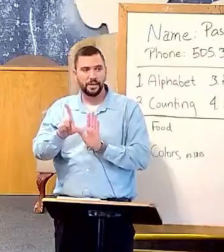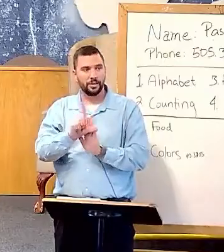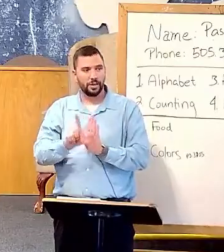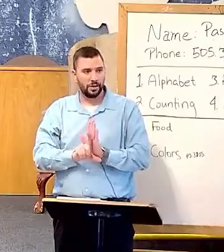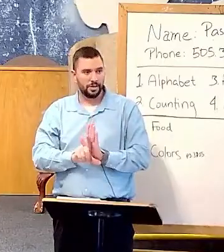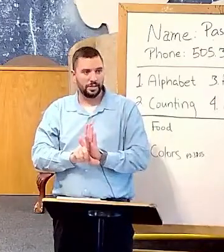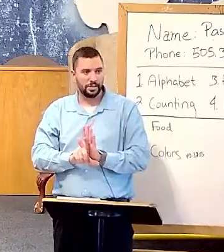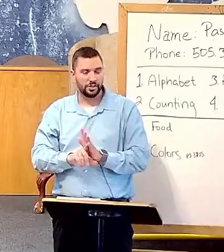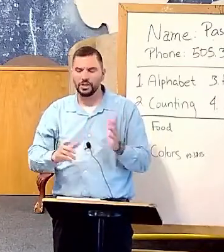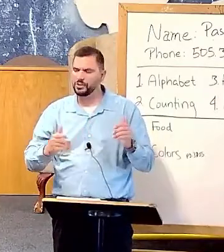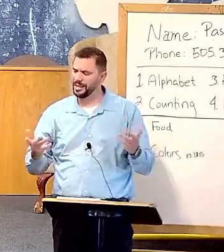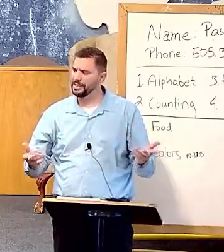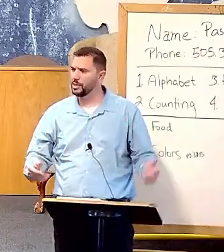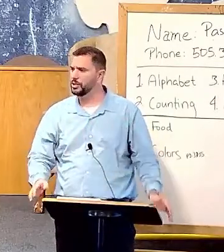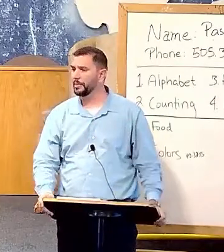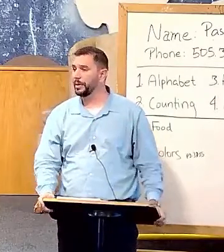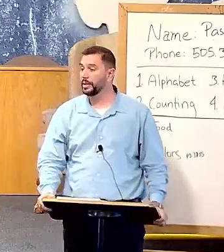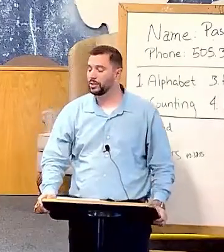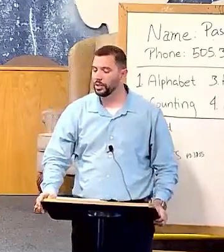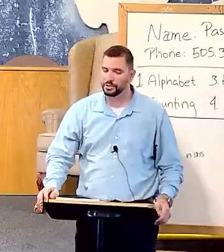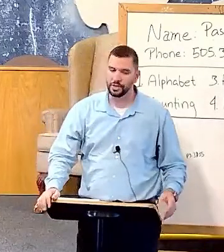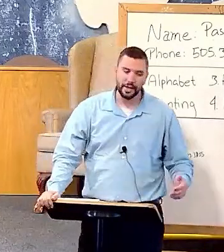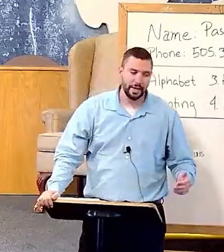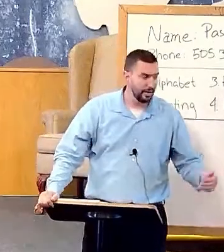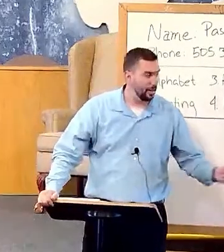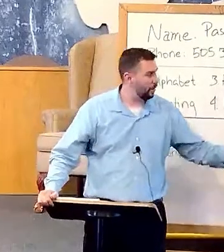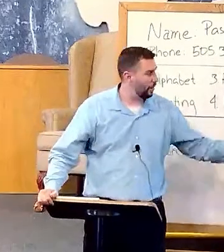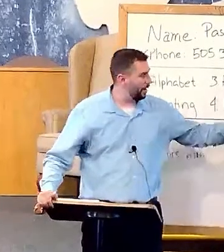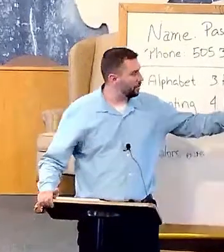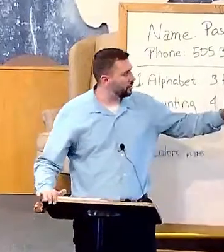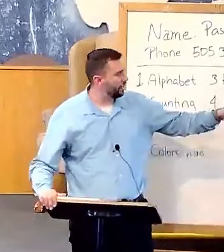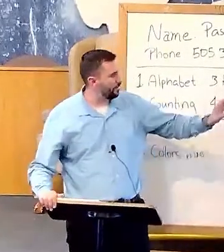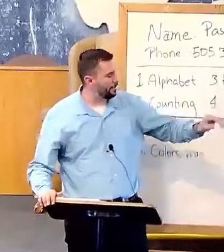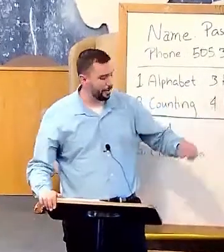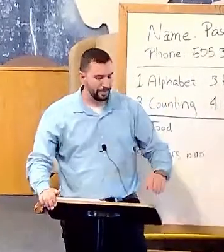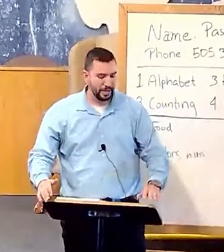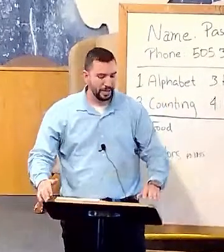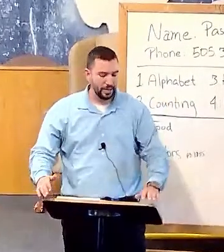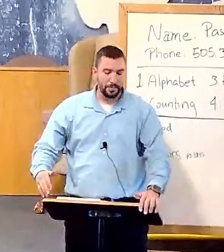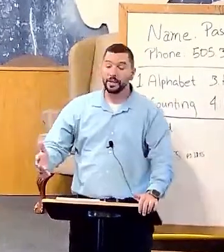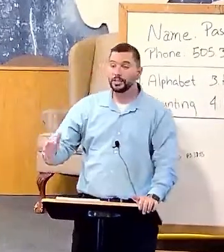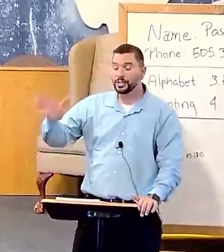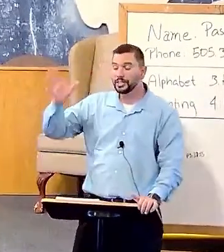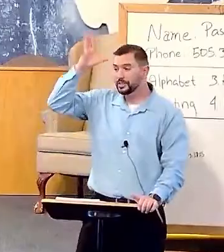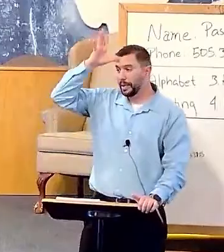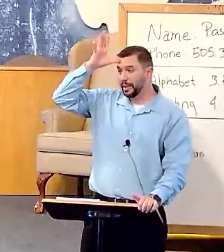law. So that's how you talk about in-laws. Now, I also have up here, because this is man